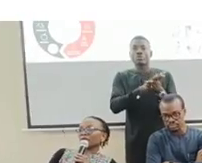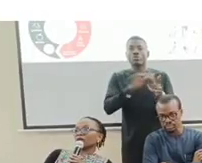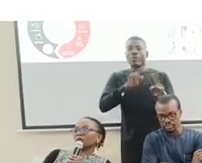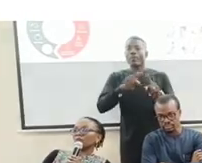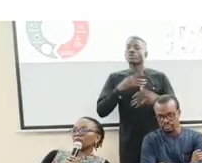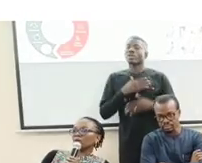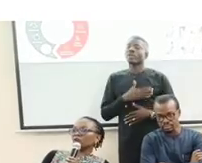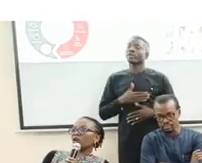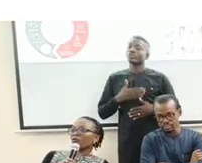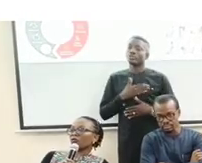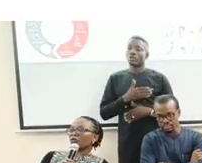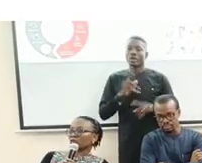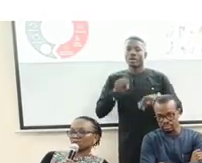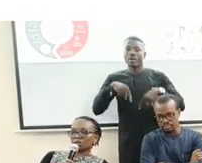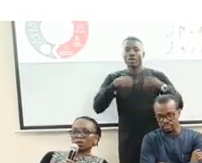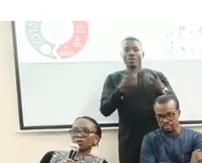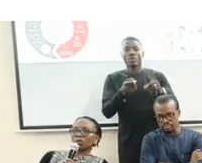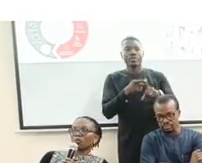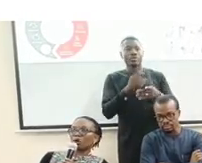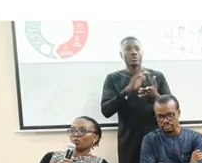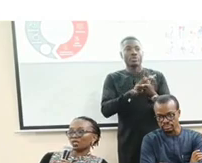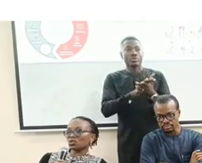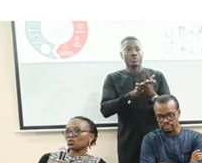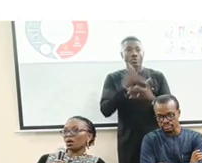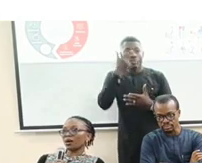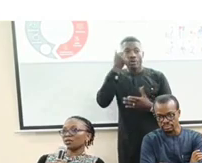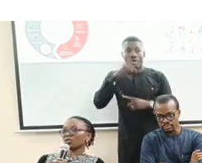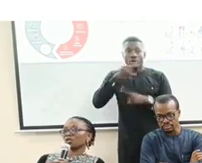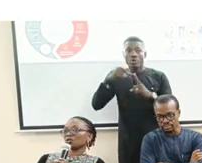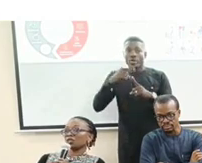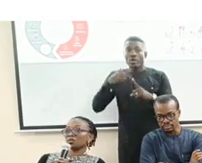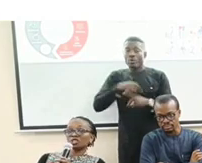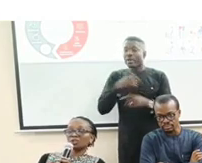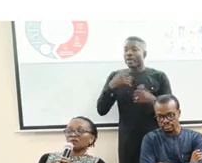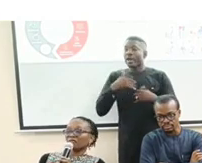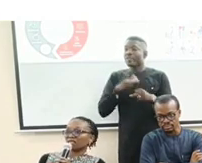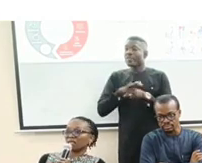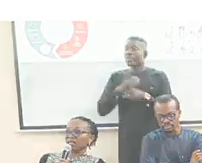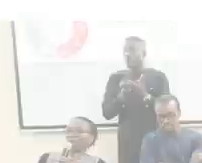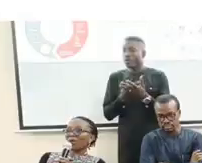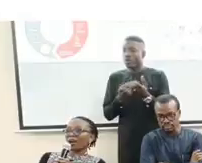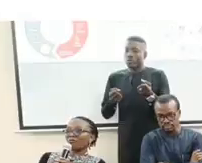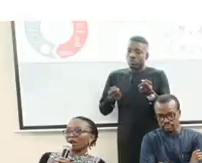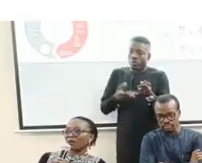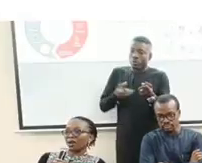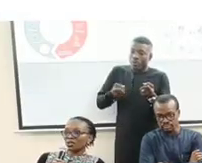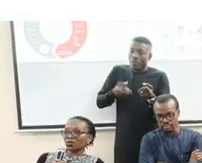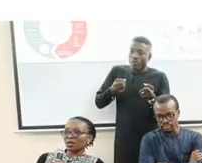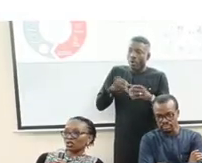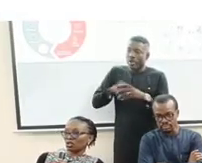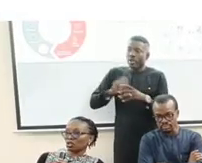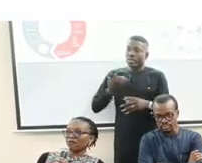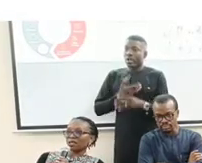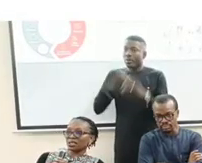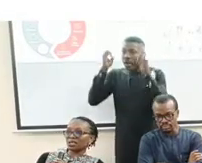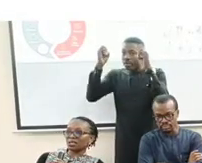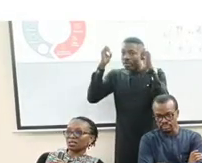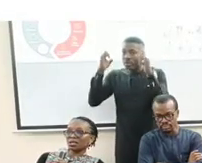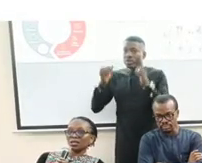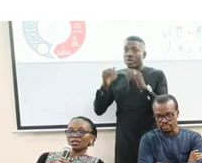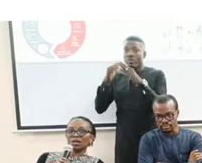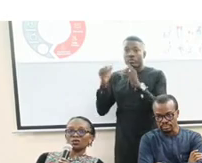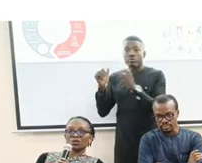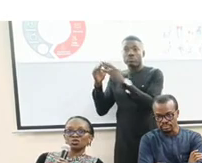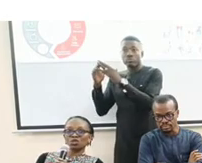have enough funds being pumped into our educational facilities, when we have barriers to educational